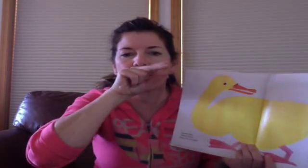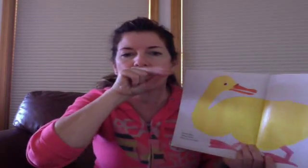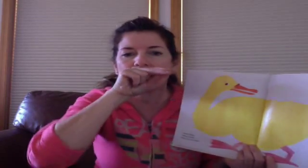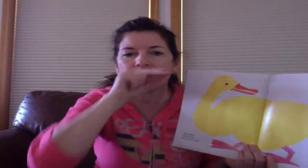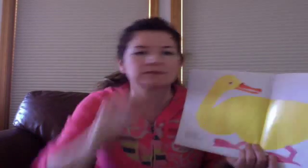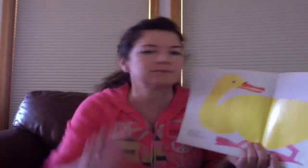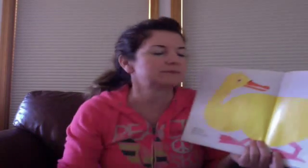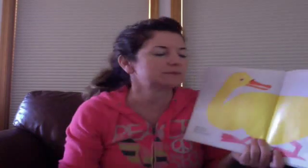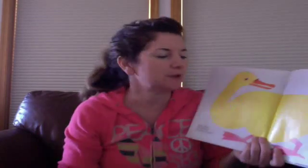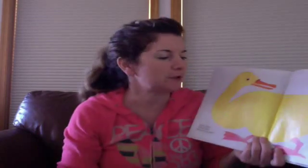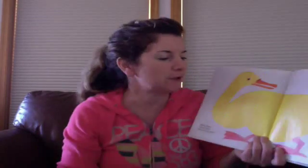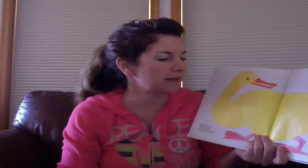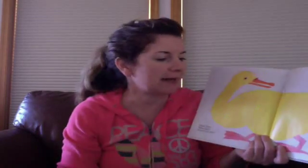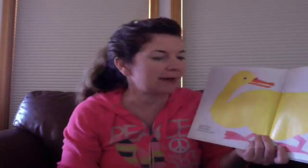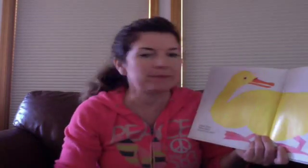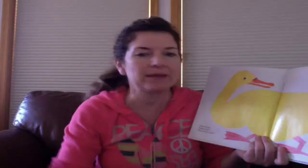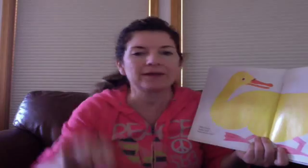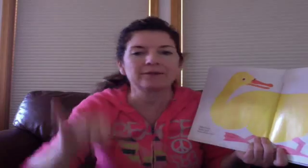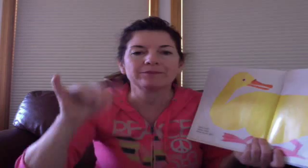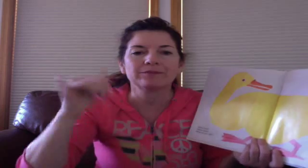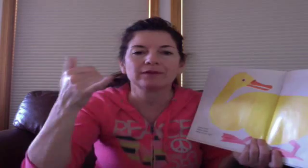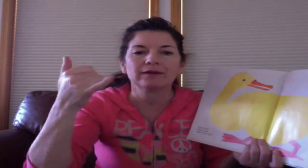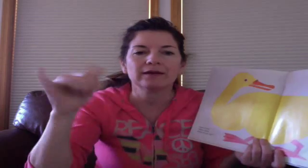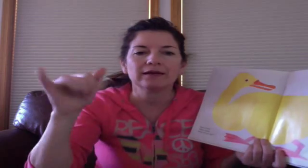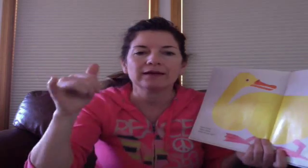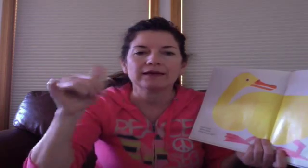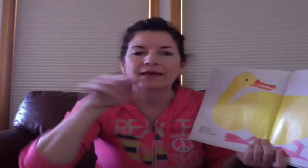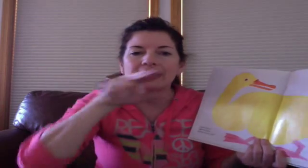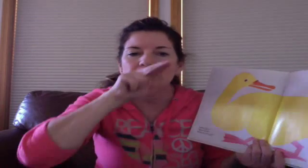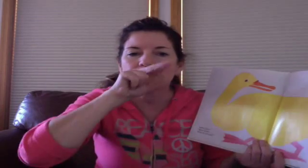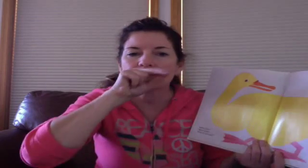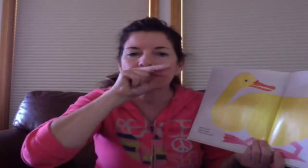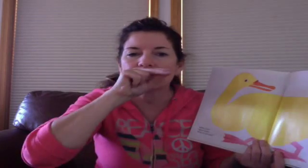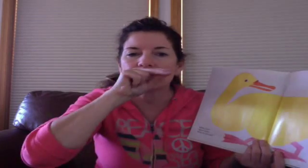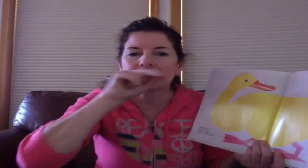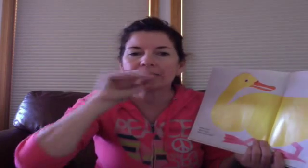quack, looking at me. Yellow duck,